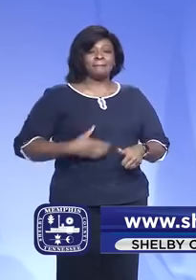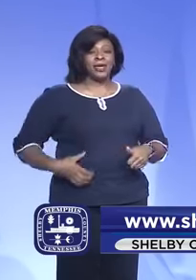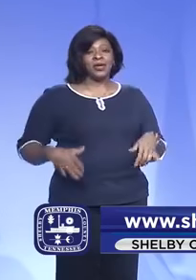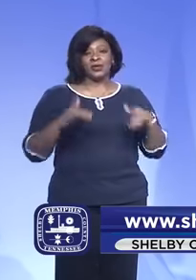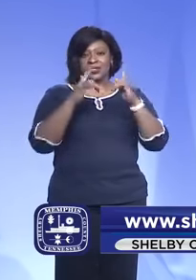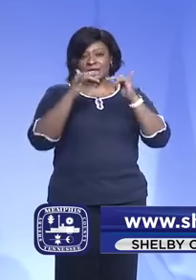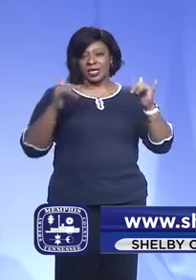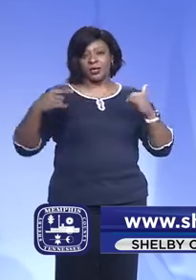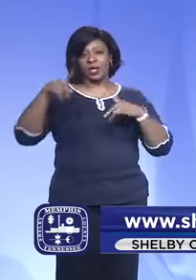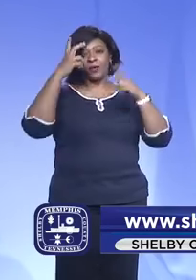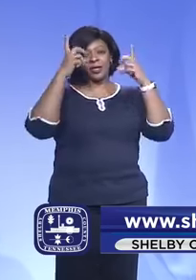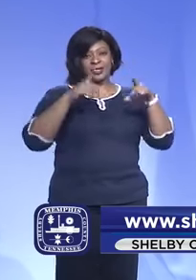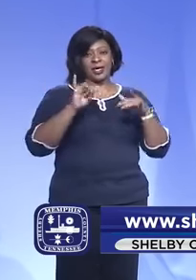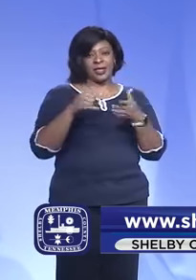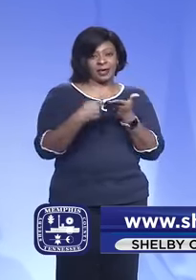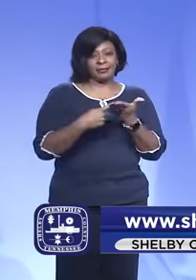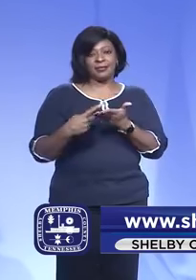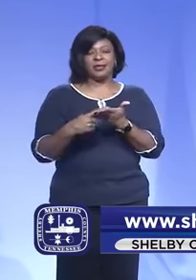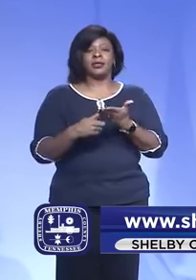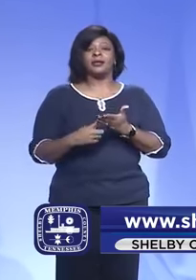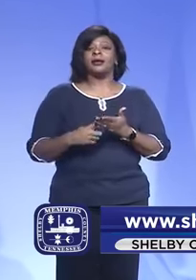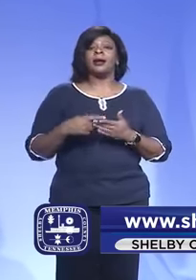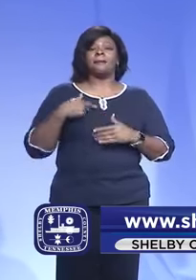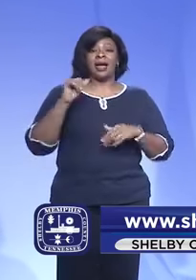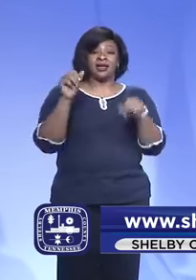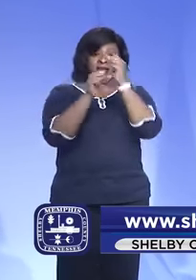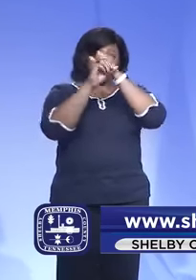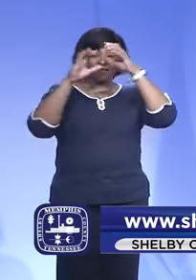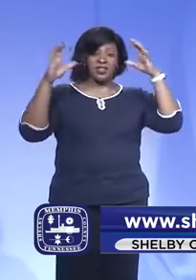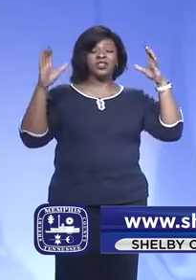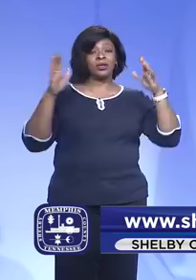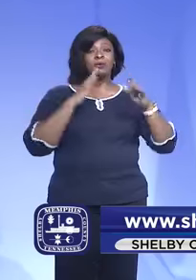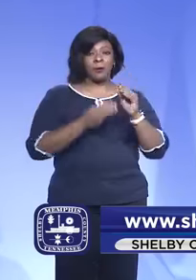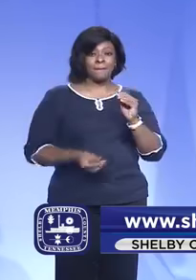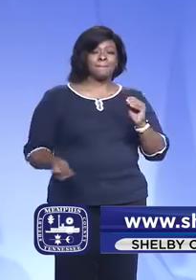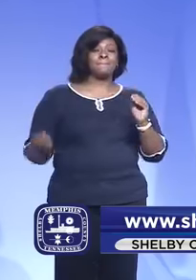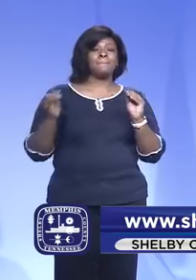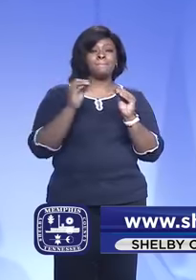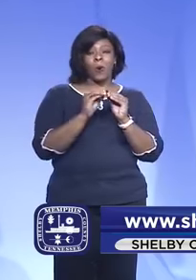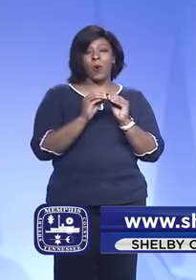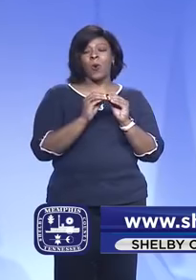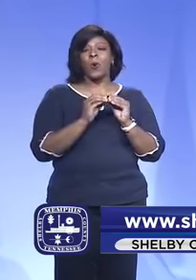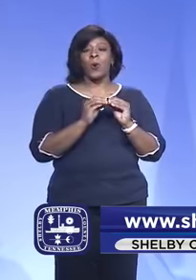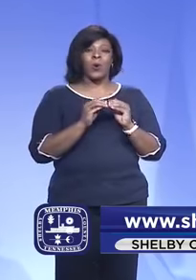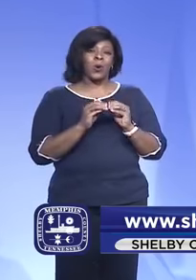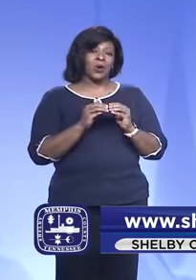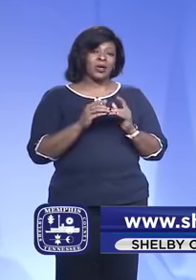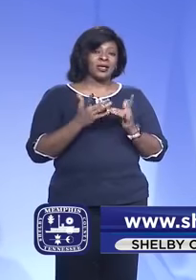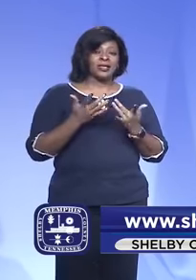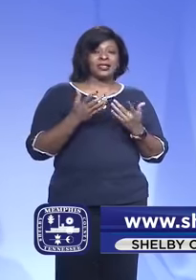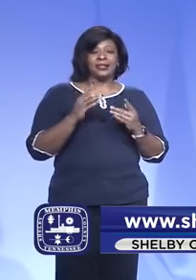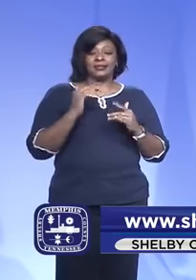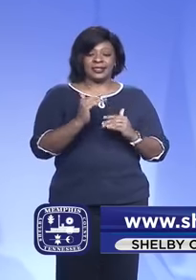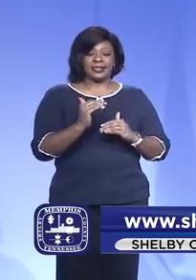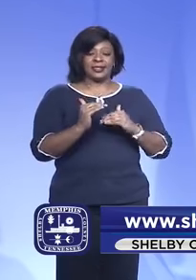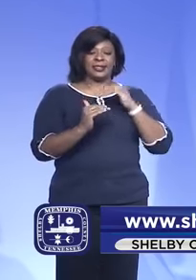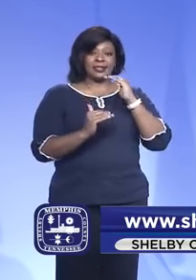etc. But I envision that it would be more in a step